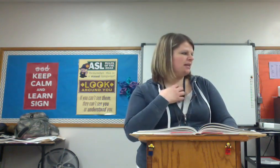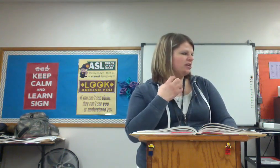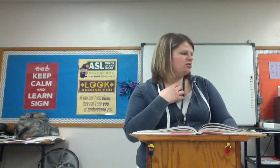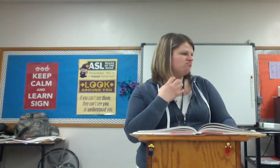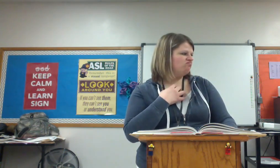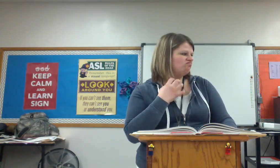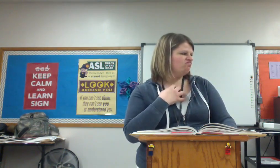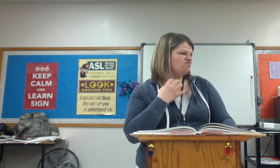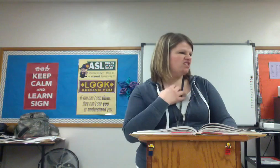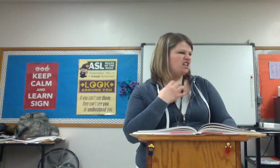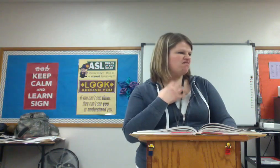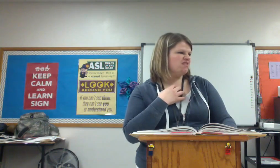complainer. You can complain.